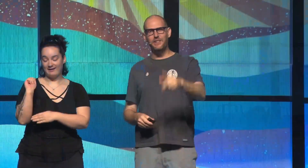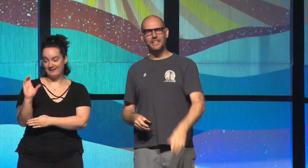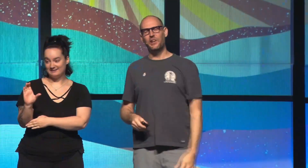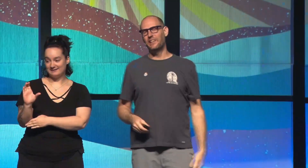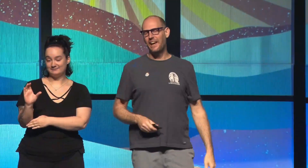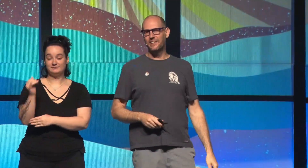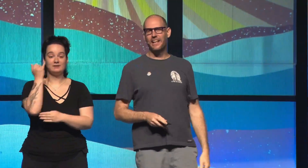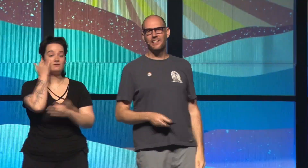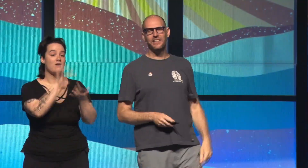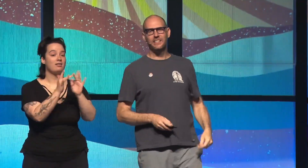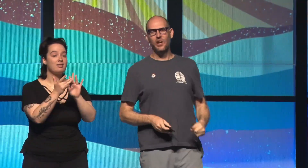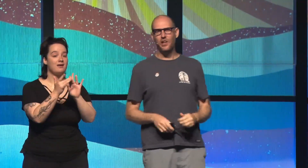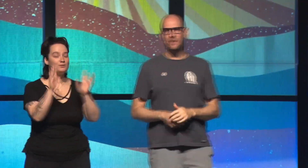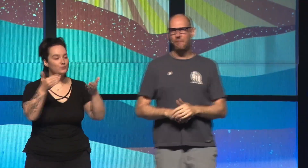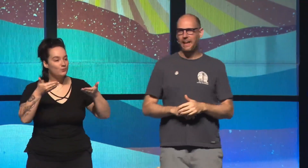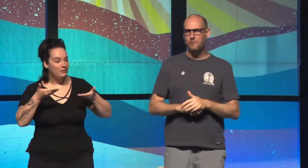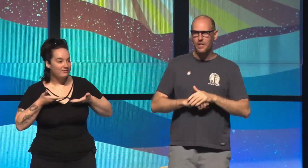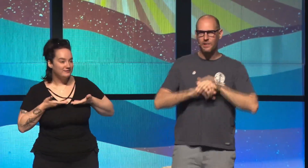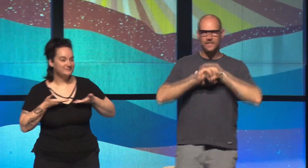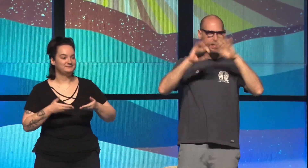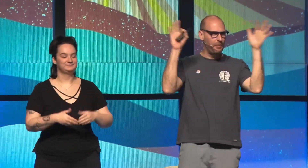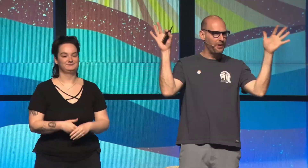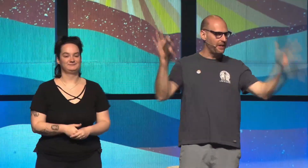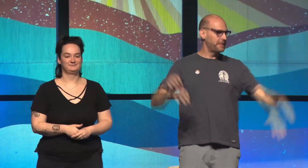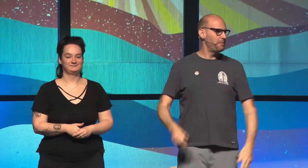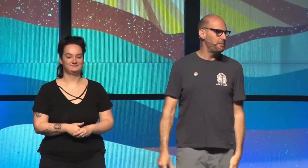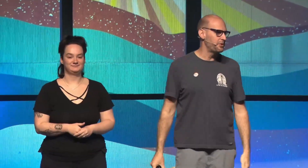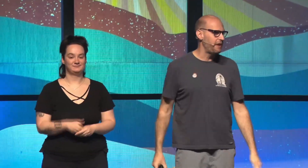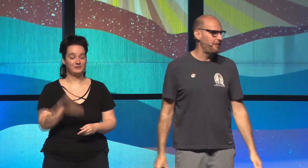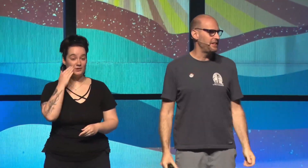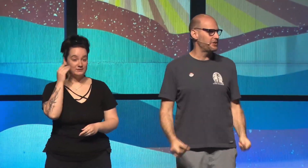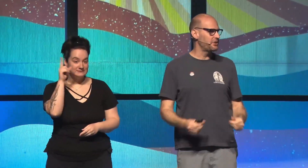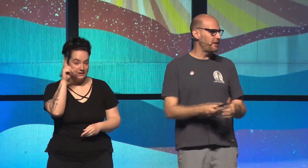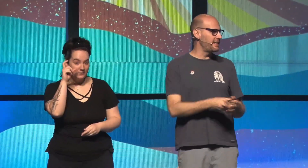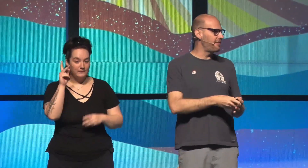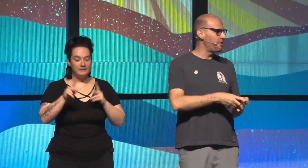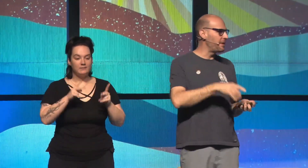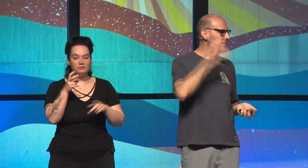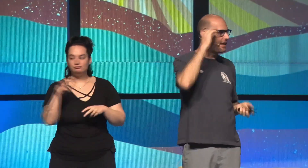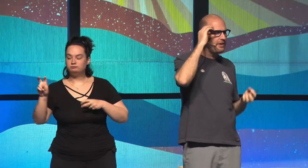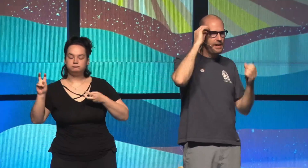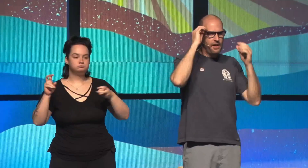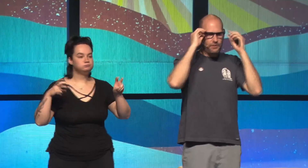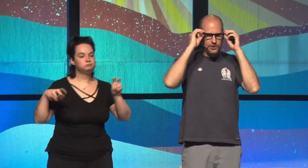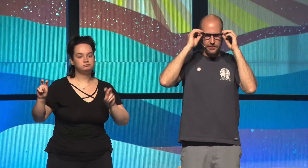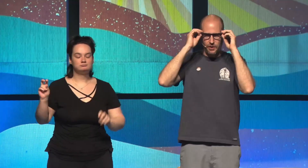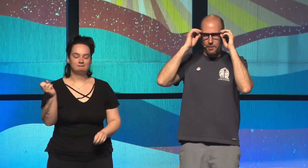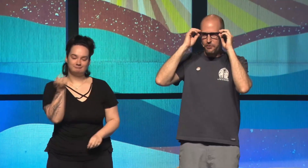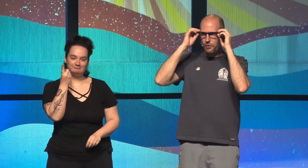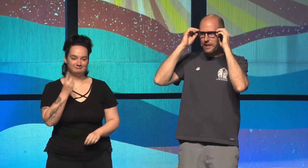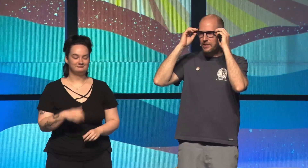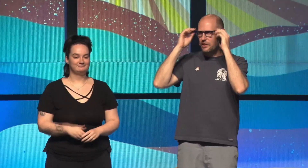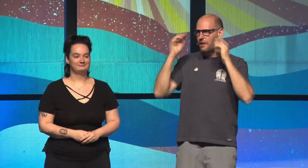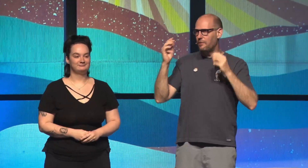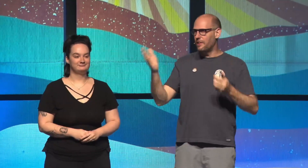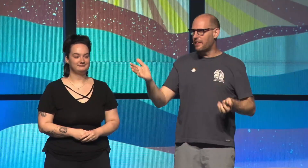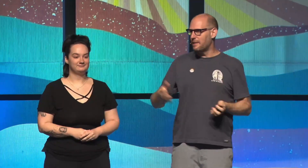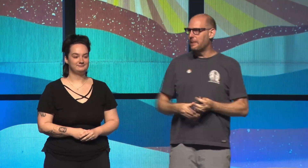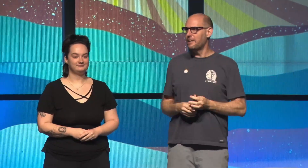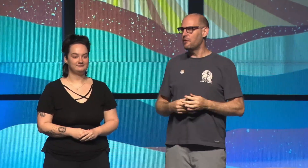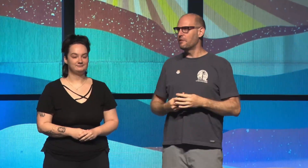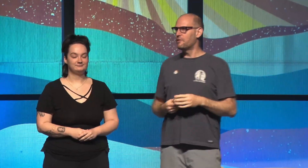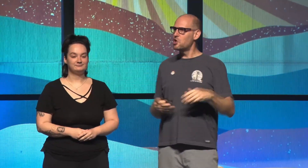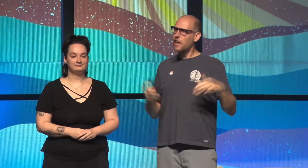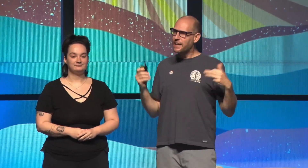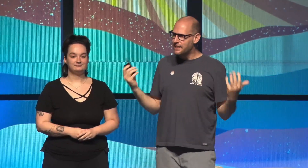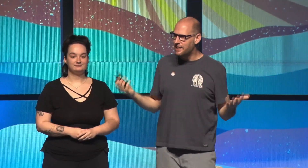that are tuning in online or catching this on demand. We know it's summer and lots of people traveling, so it's great to have everybody together. First of all, before we get started, I want to thank